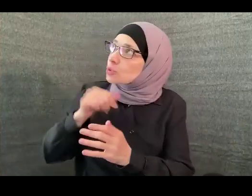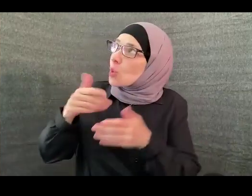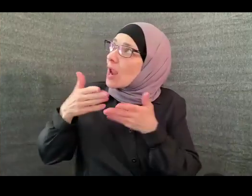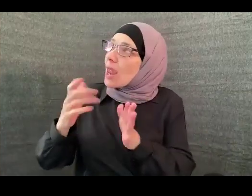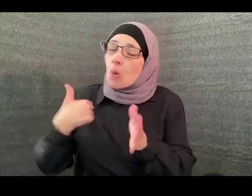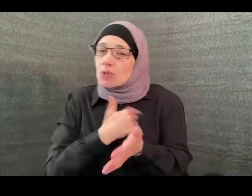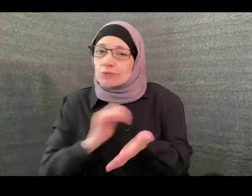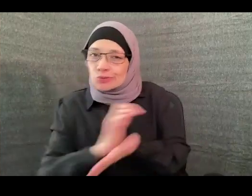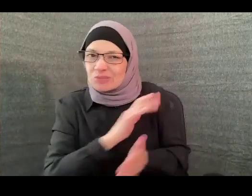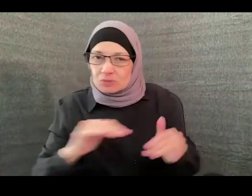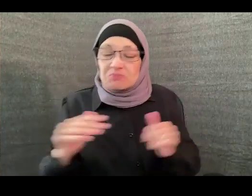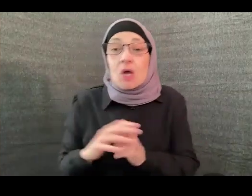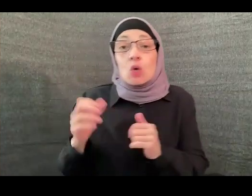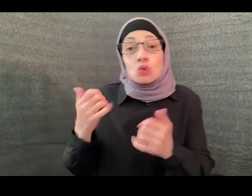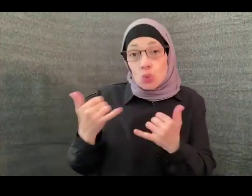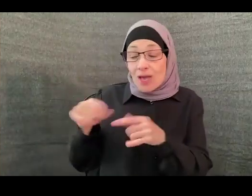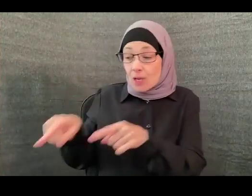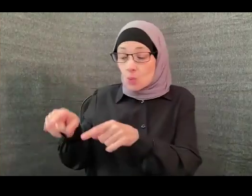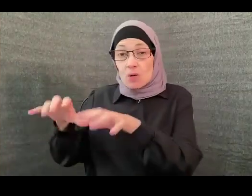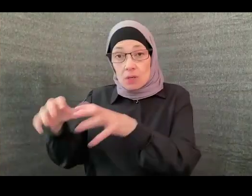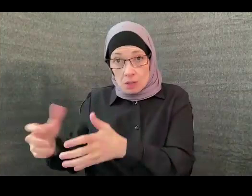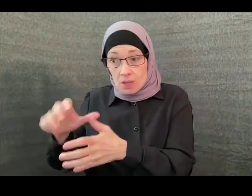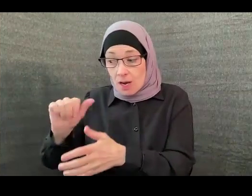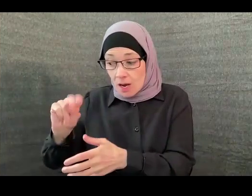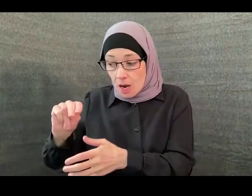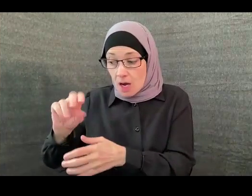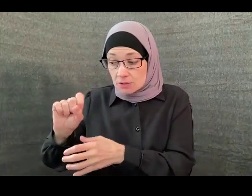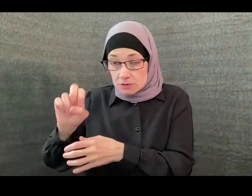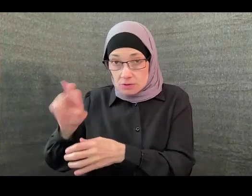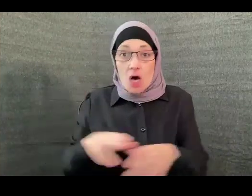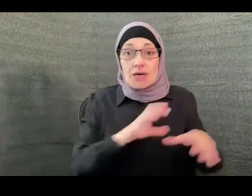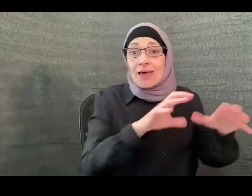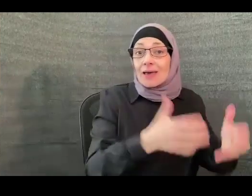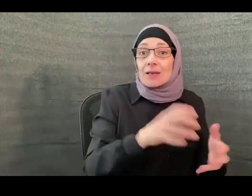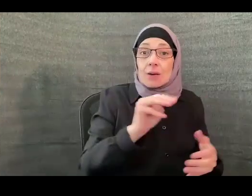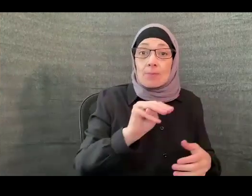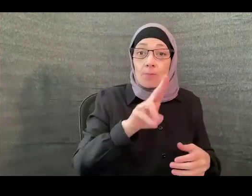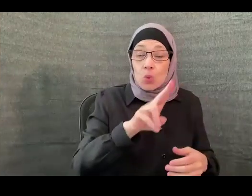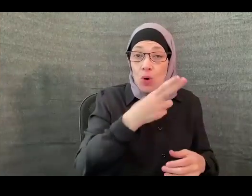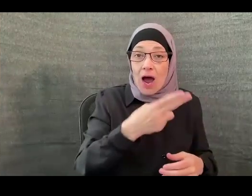actions, because Allah knows them.